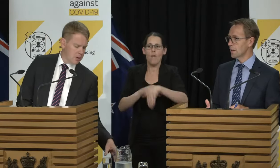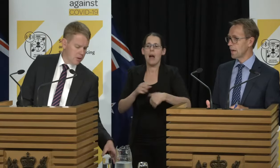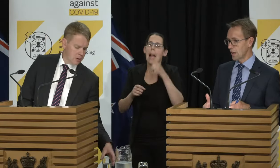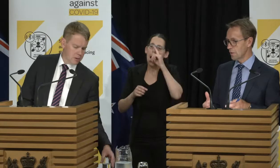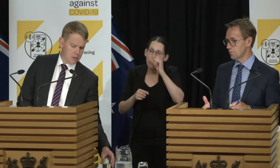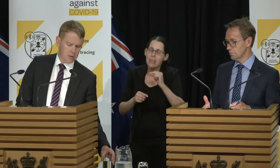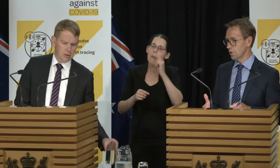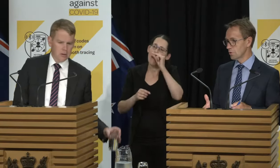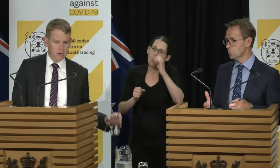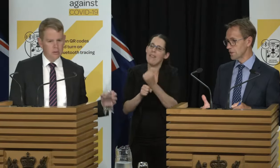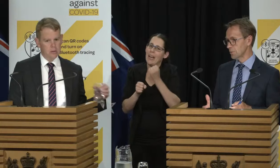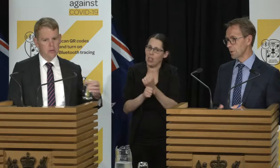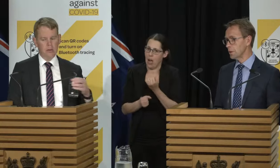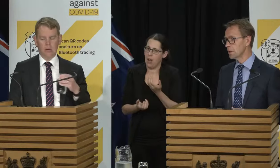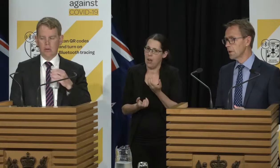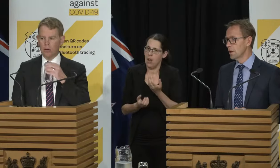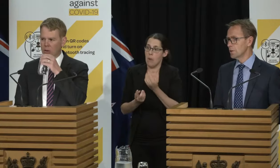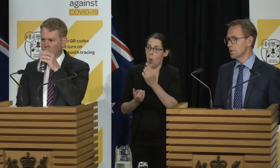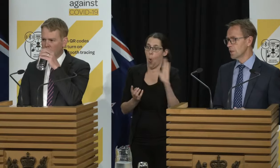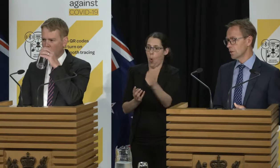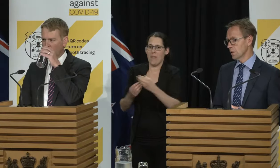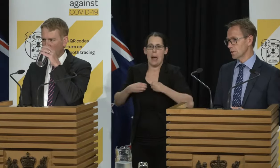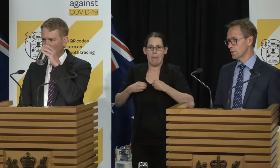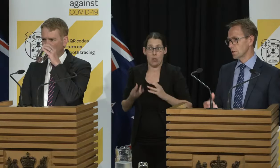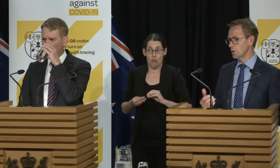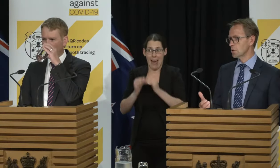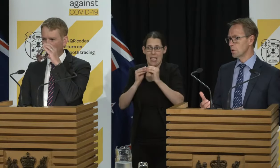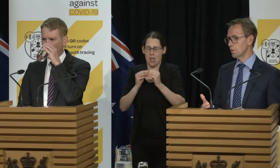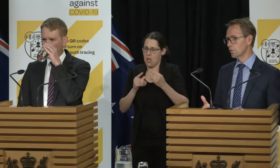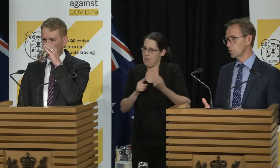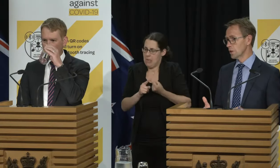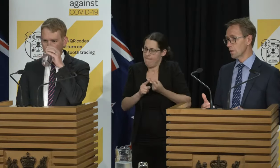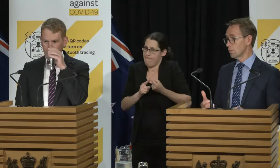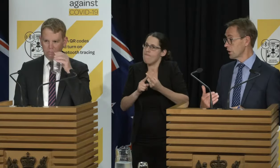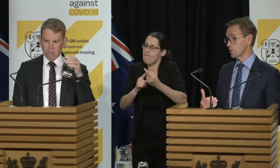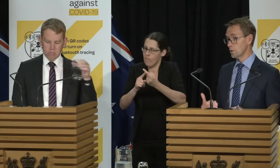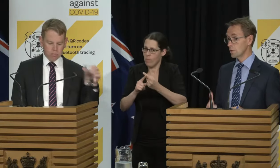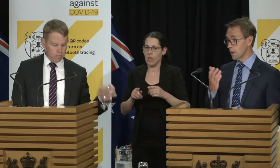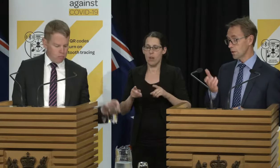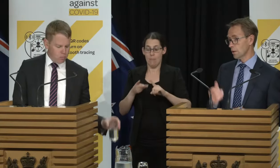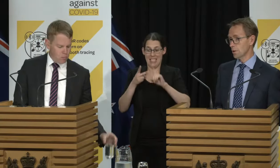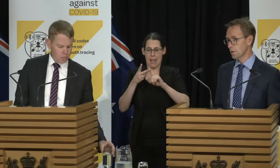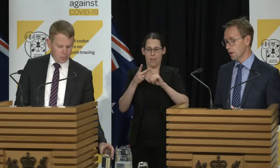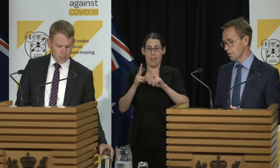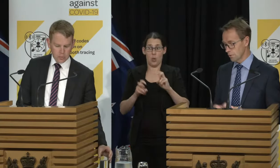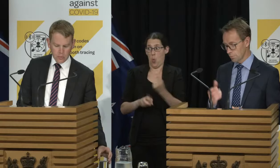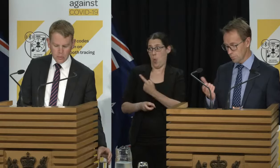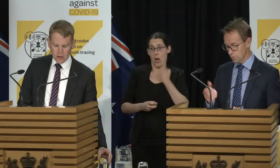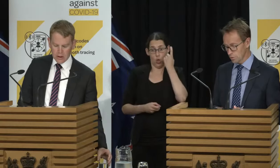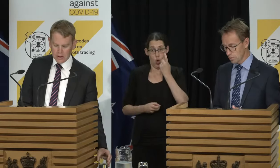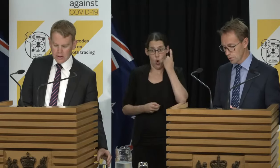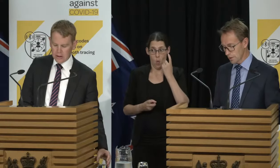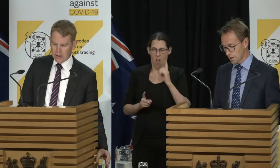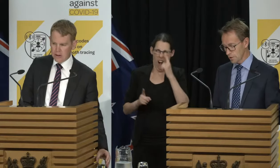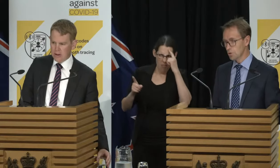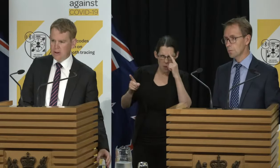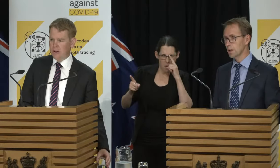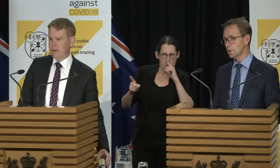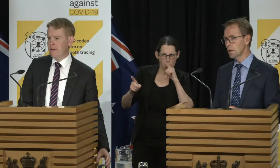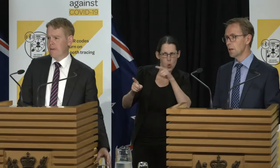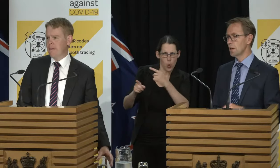at great speed. The second thing is the issue here, of course, that we're concerned about, and I think the people you're talking about